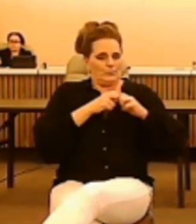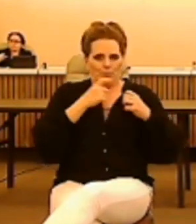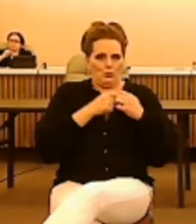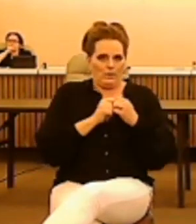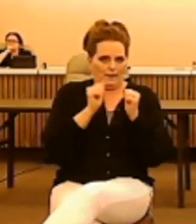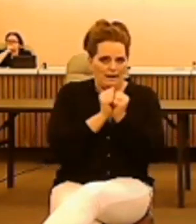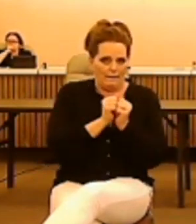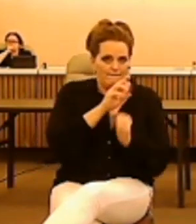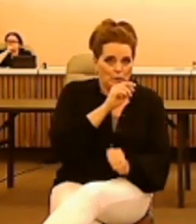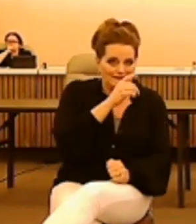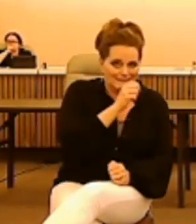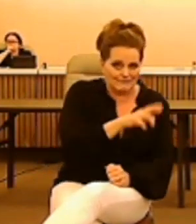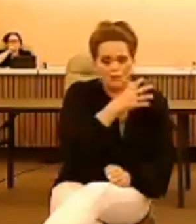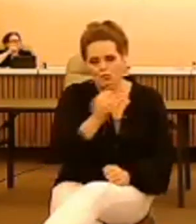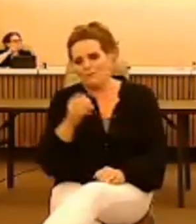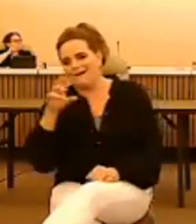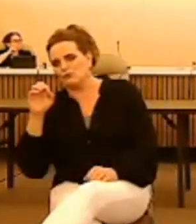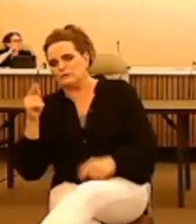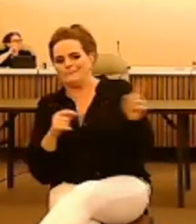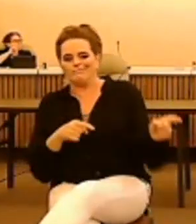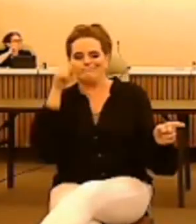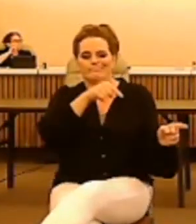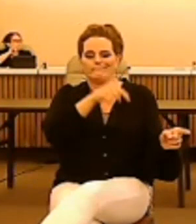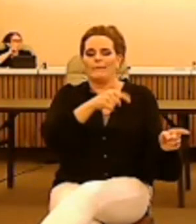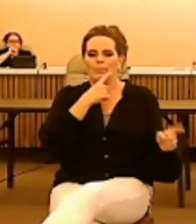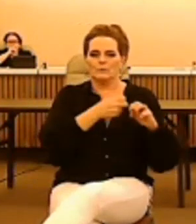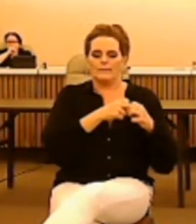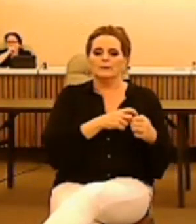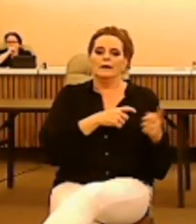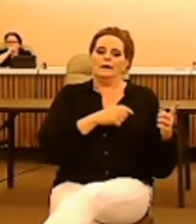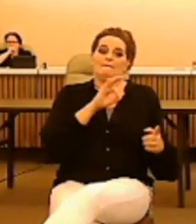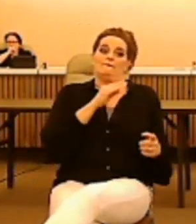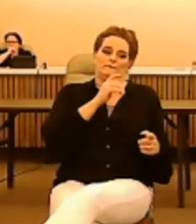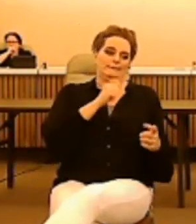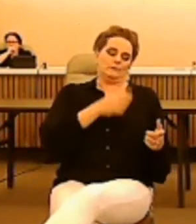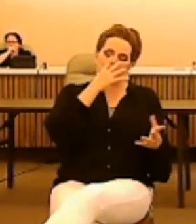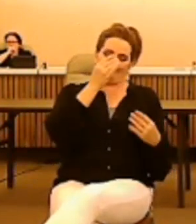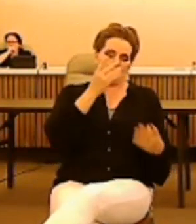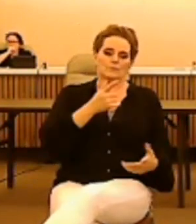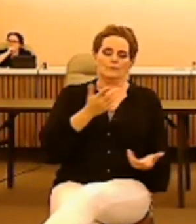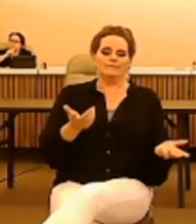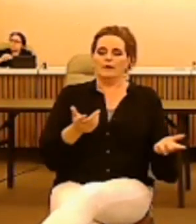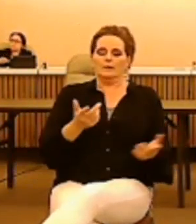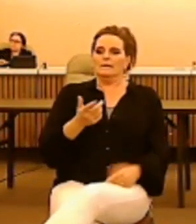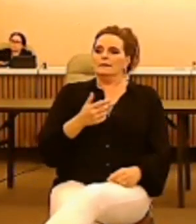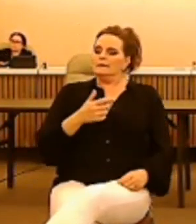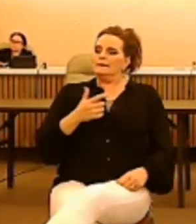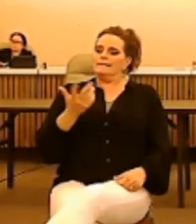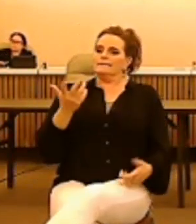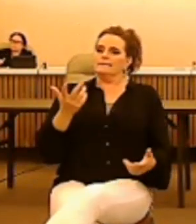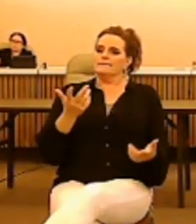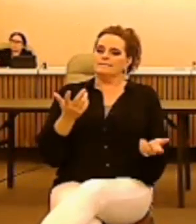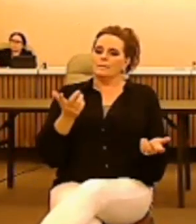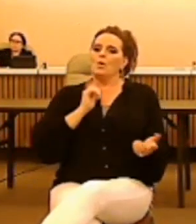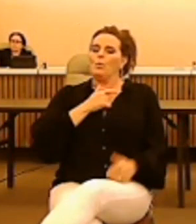with RG&E? Frontier? Okay, Frontier, I won't lie, it's going to be harder. Craig just raised his hand. He'll follow up on that. Okay.